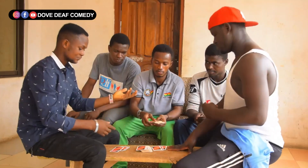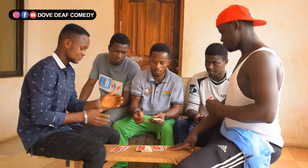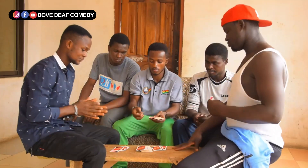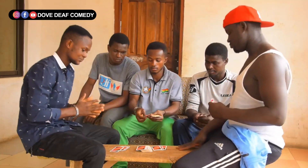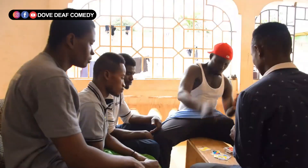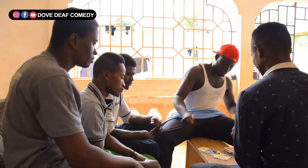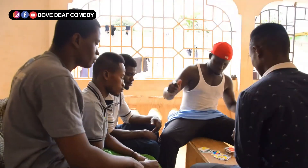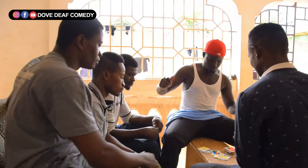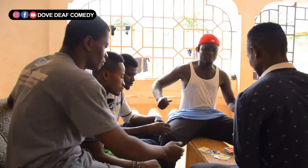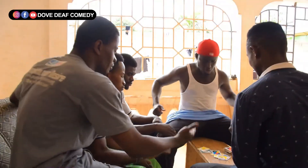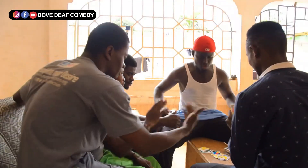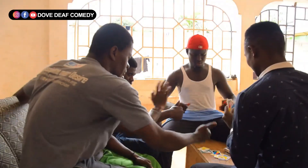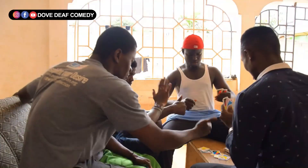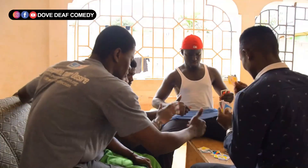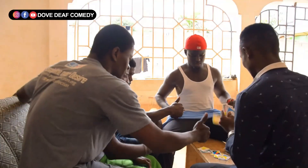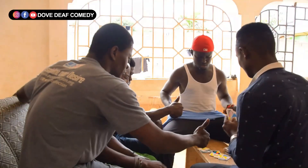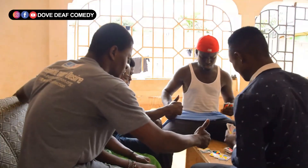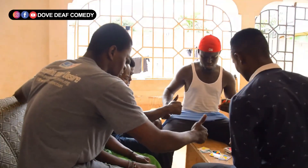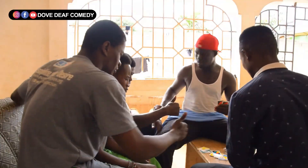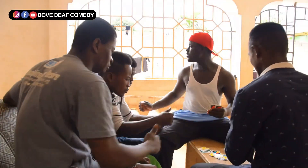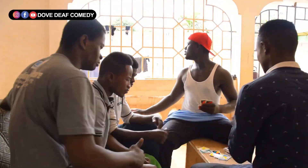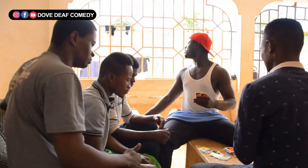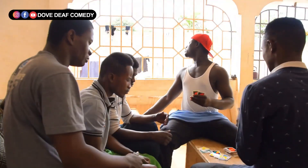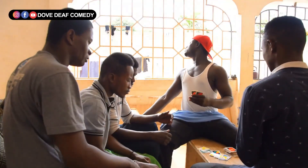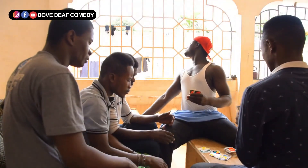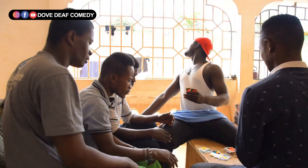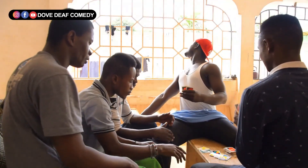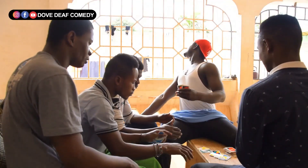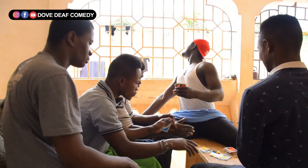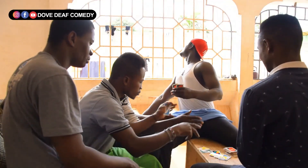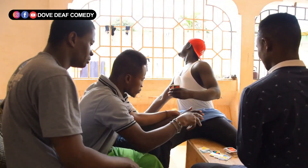do. Do you know? Come and sit here.